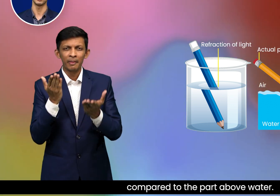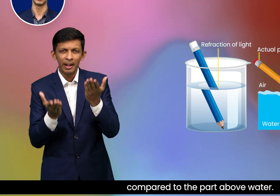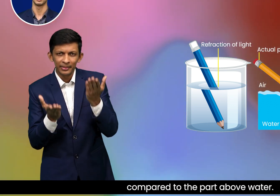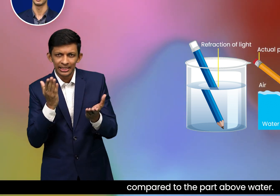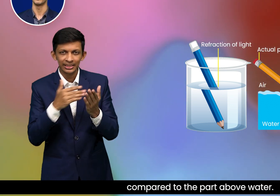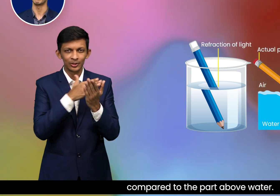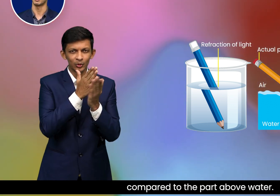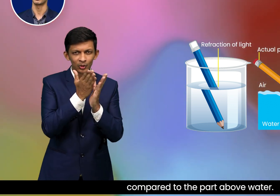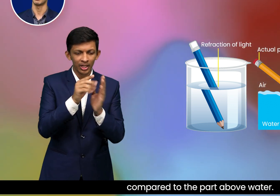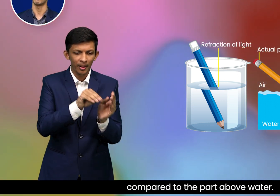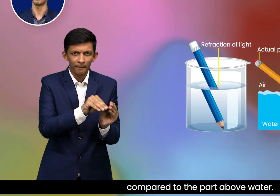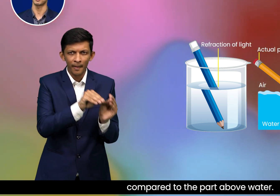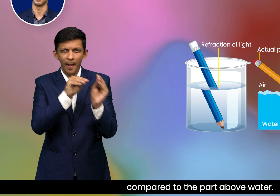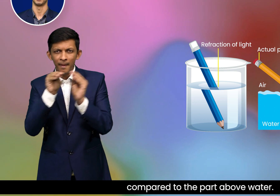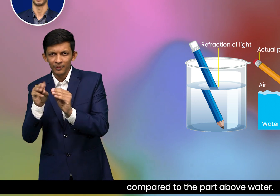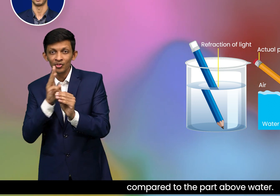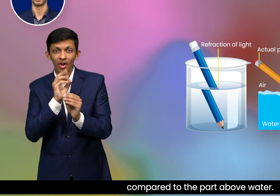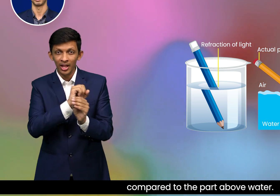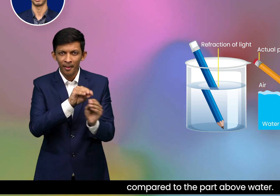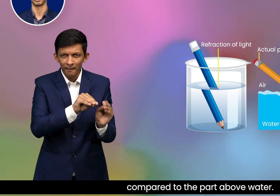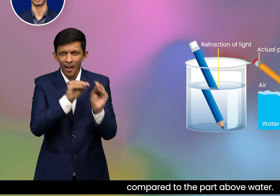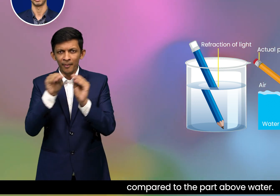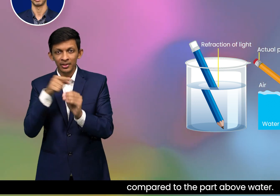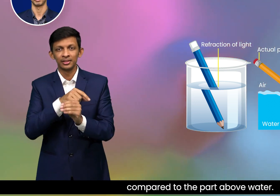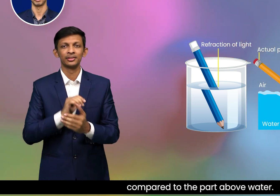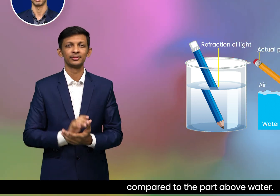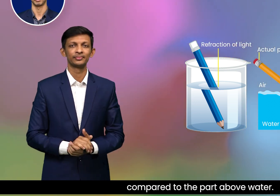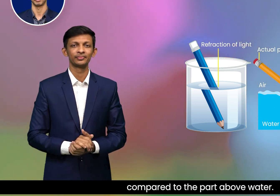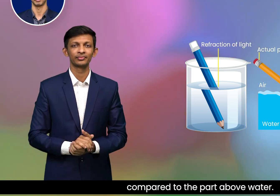compared to the part above water.